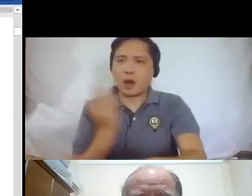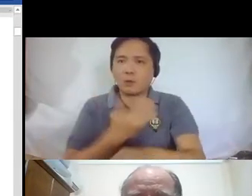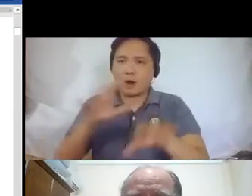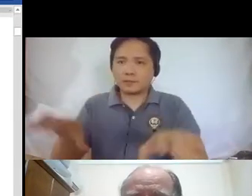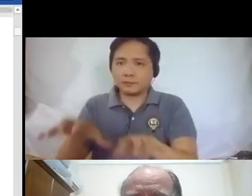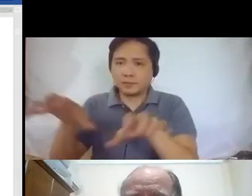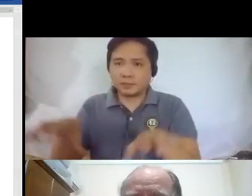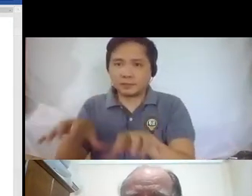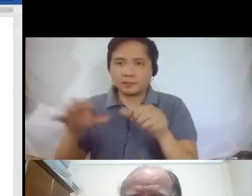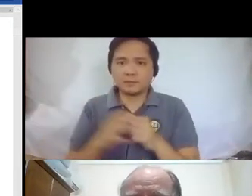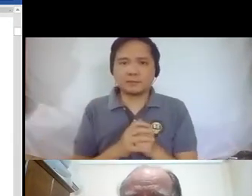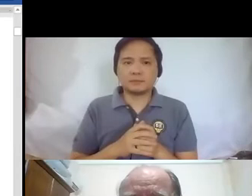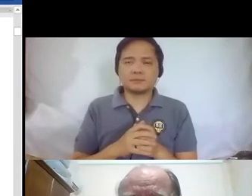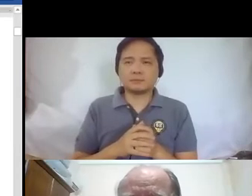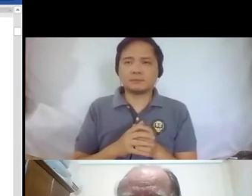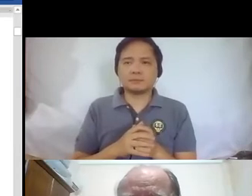Okay, here are the signs.